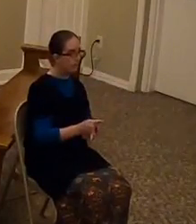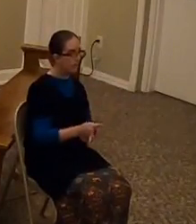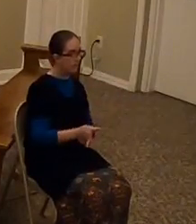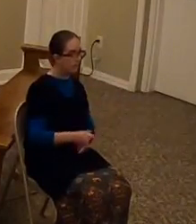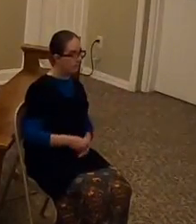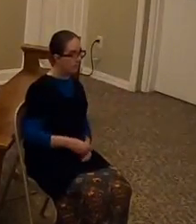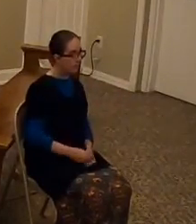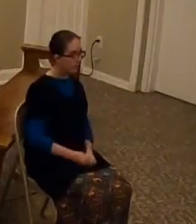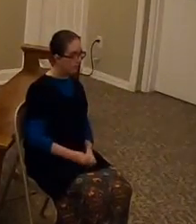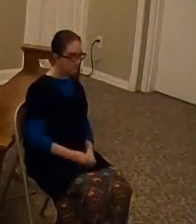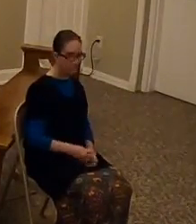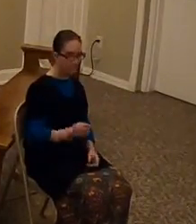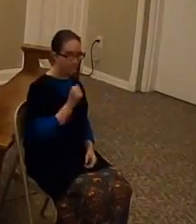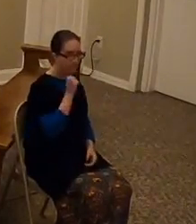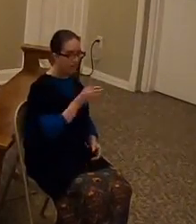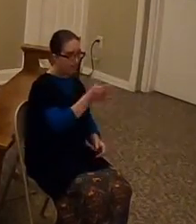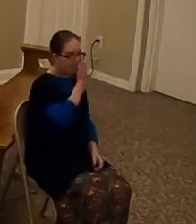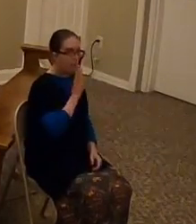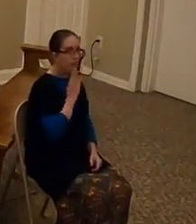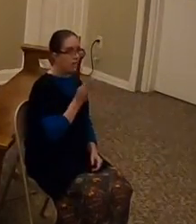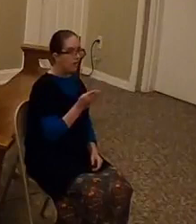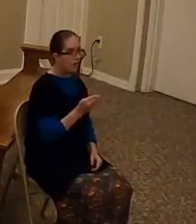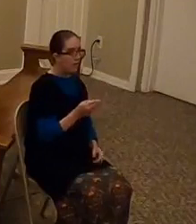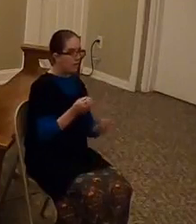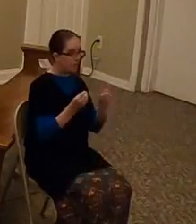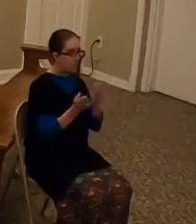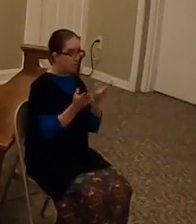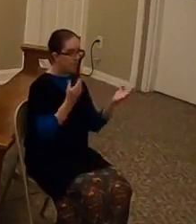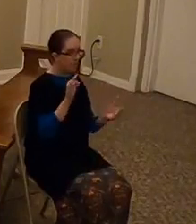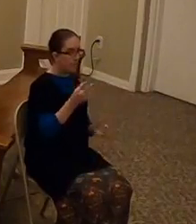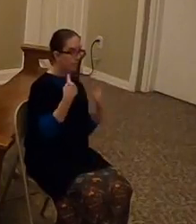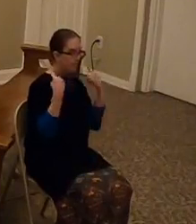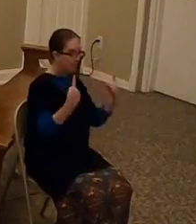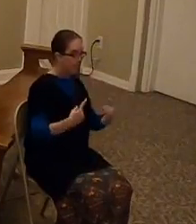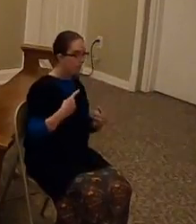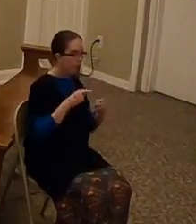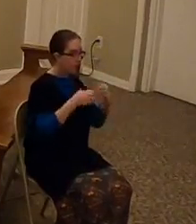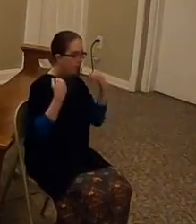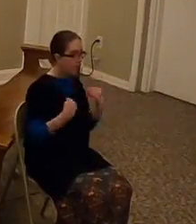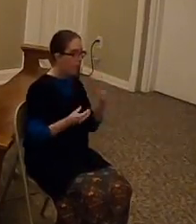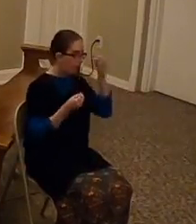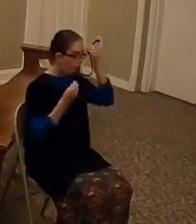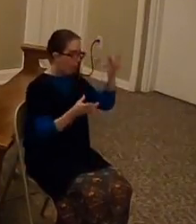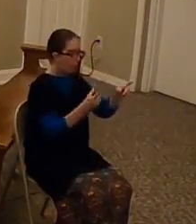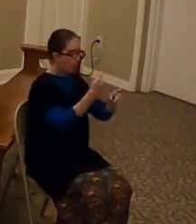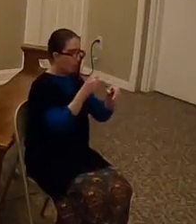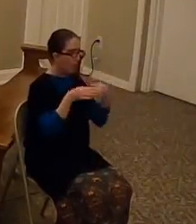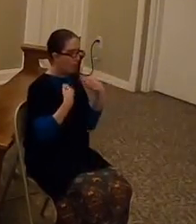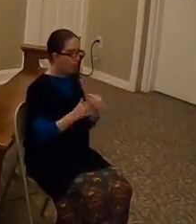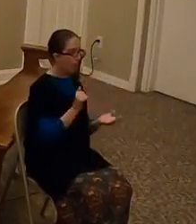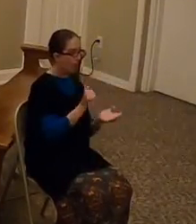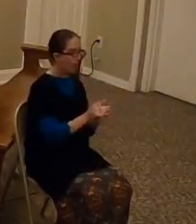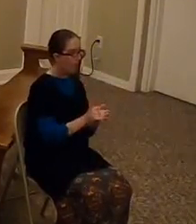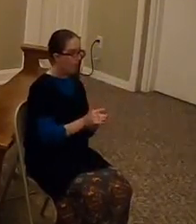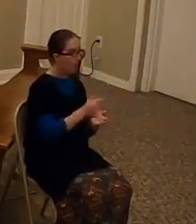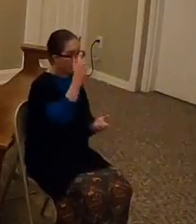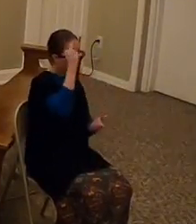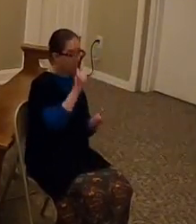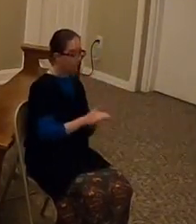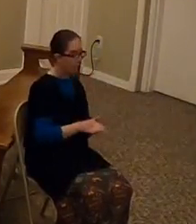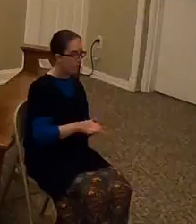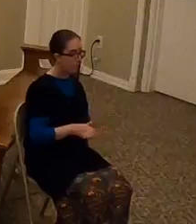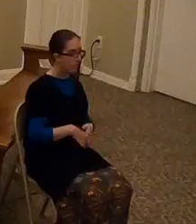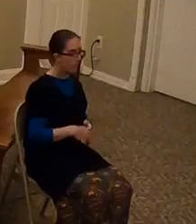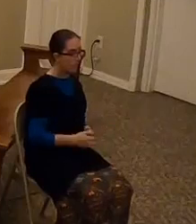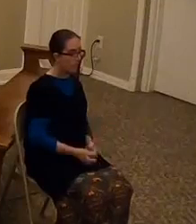Let me go ahead and read that. I didn't read it. But God be thanked that you were the servants of sin, but you have obeyed from the heart that form of doctrine which was